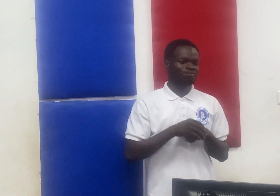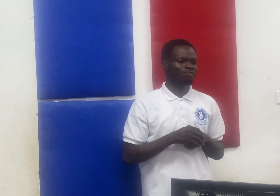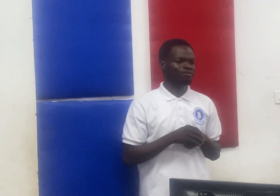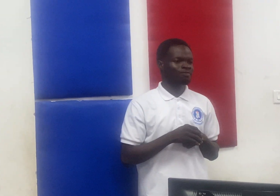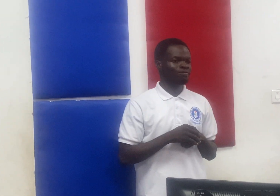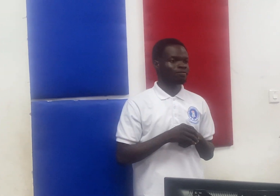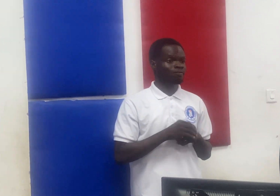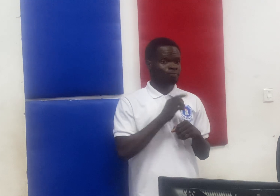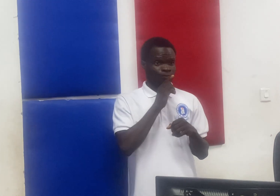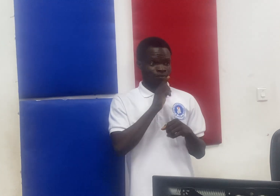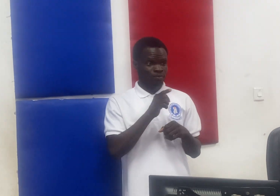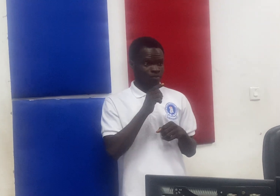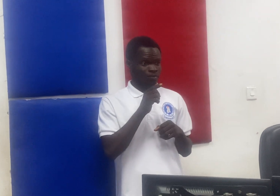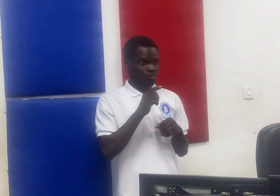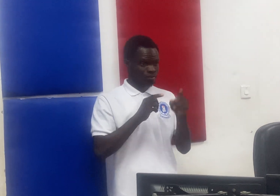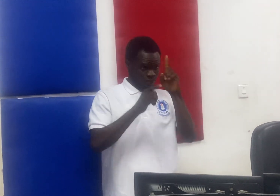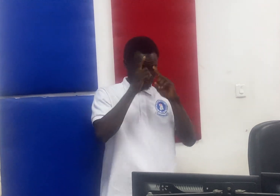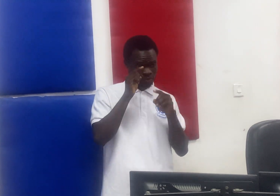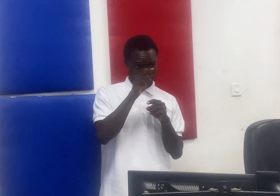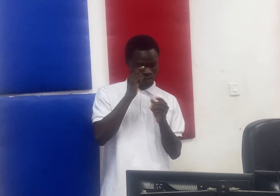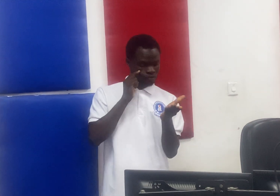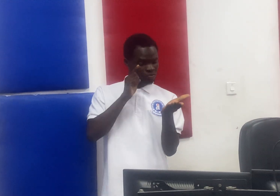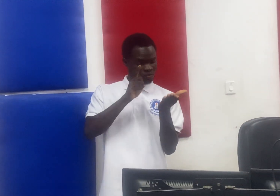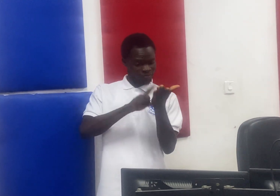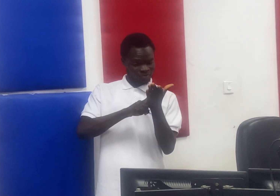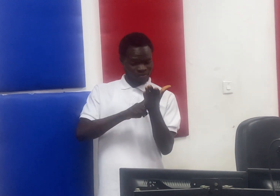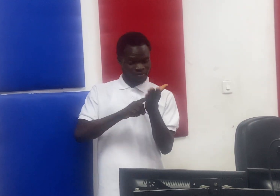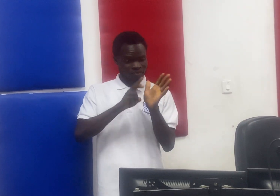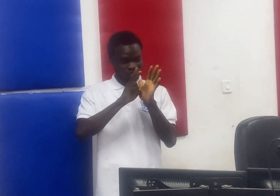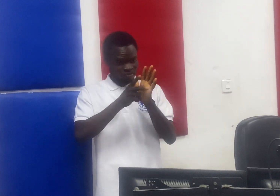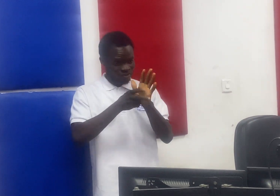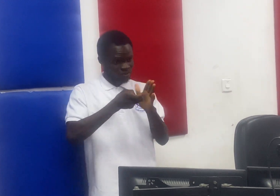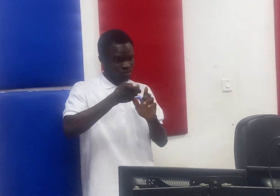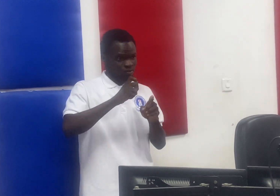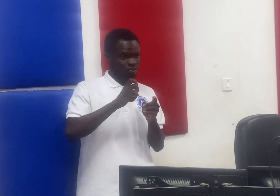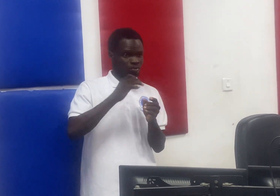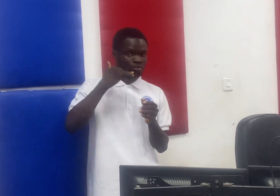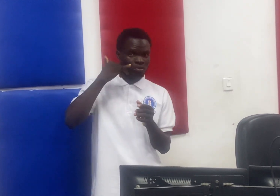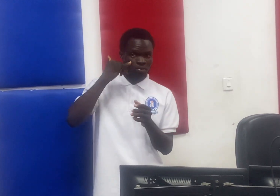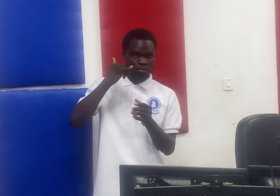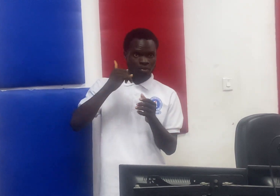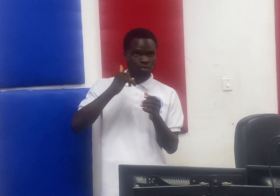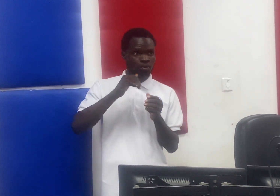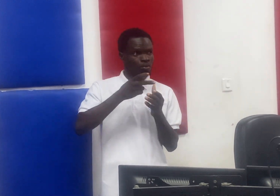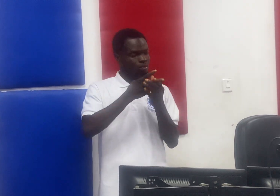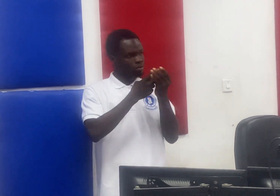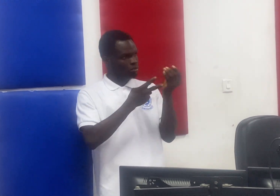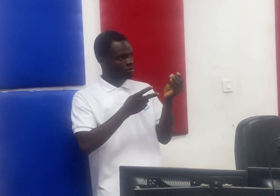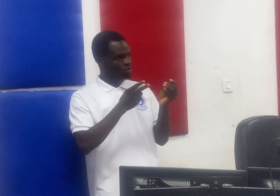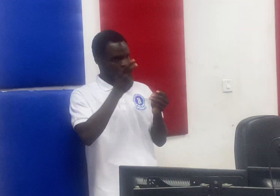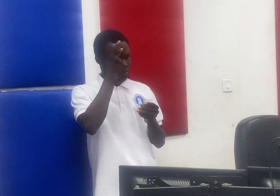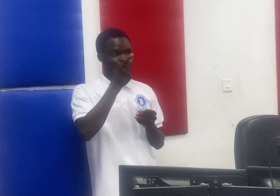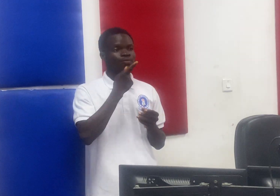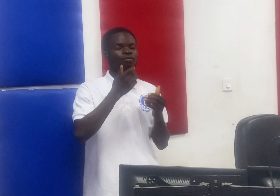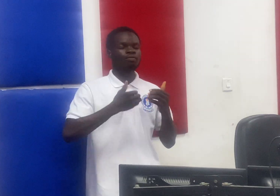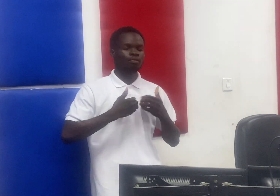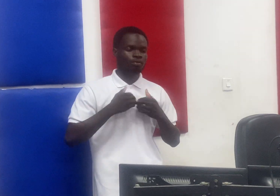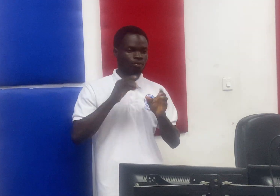was watching a video on my phone where both parents were having disabilities and they had a child. One